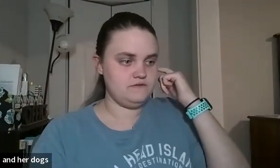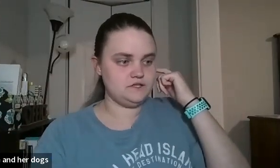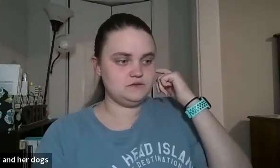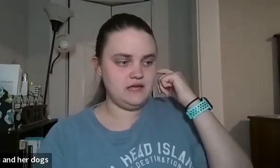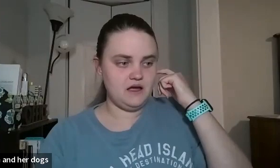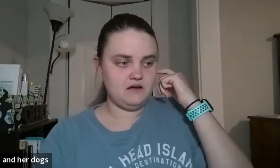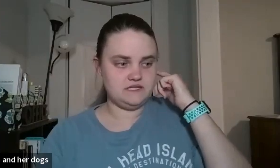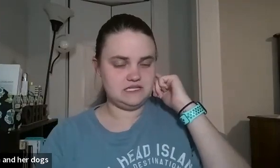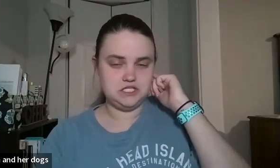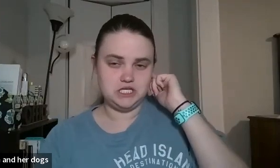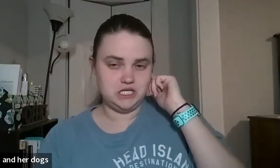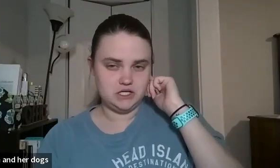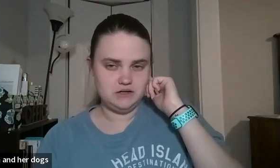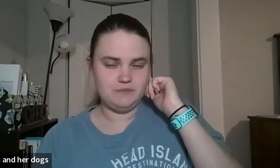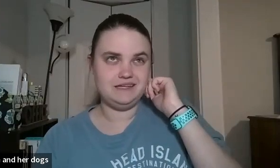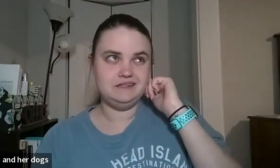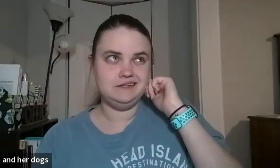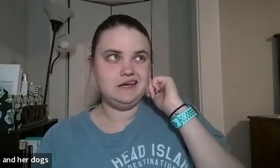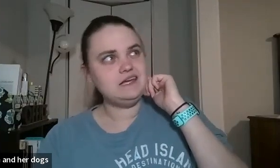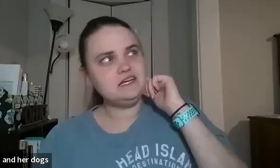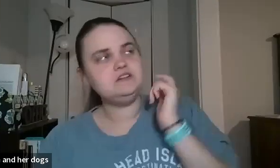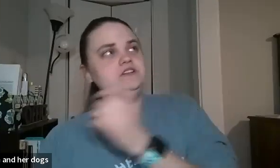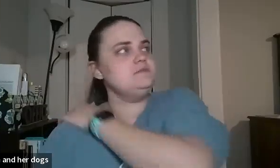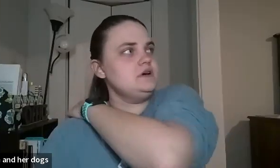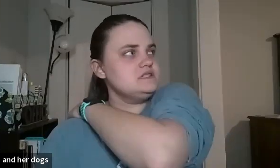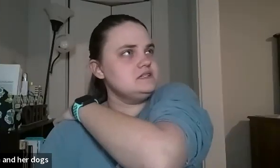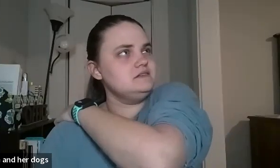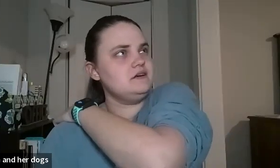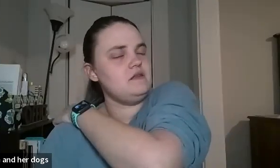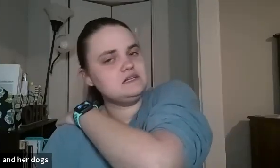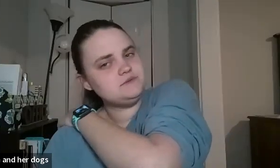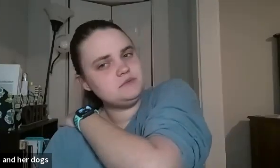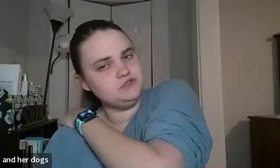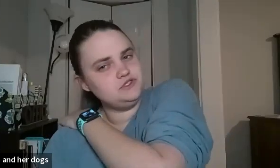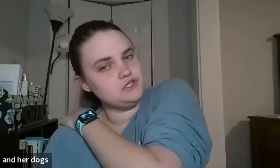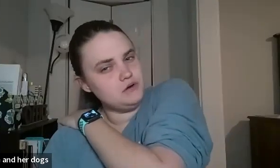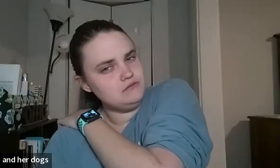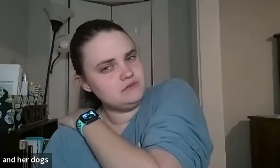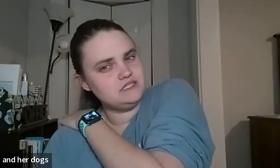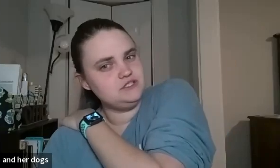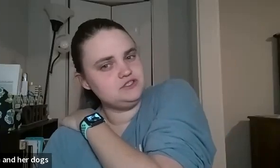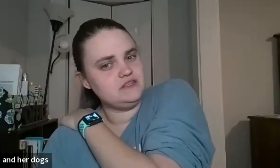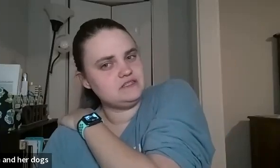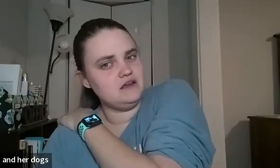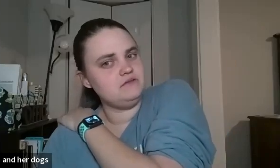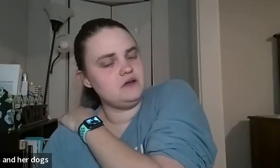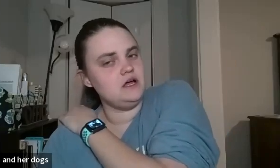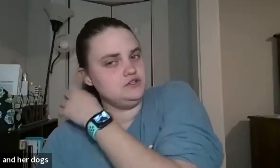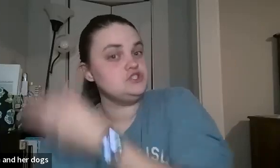first one we have is engineer. I mean, I guess you can use the person. A lot of times people don't, because usually it's kind of understood